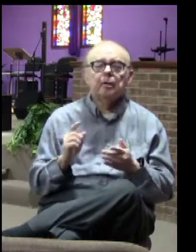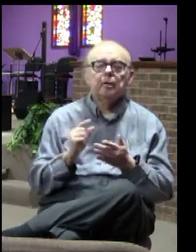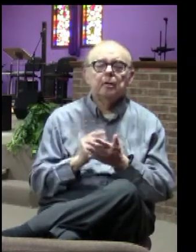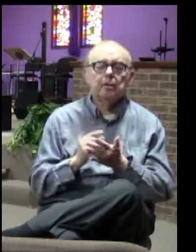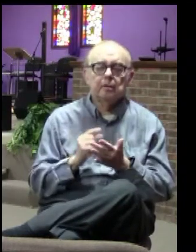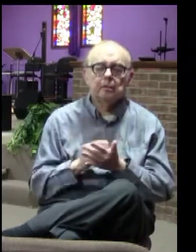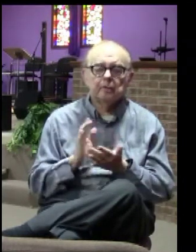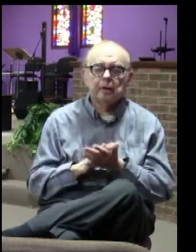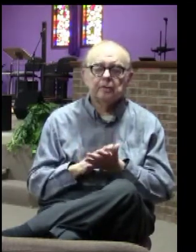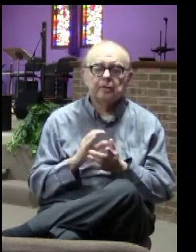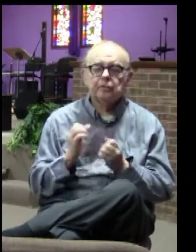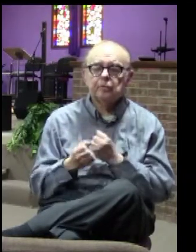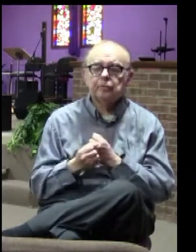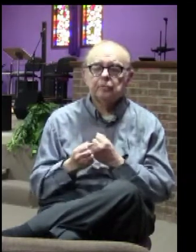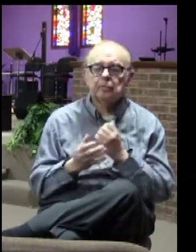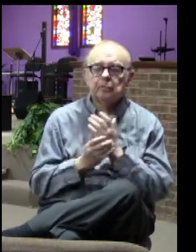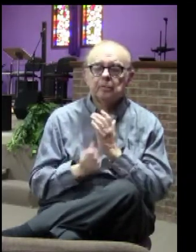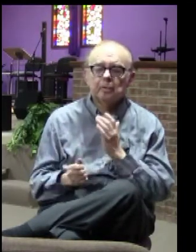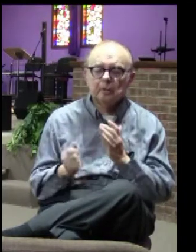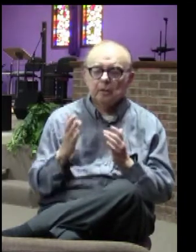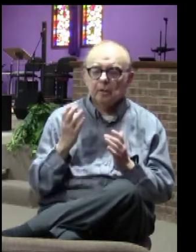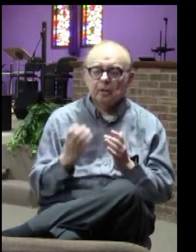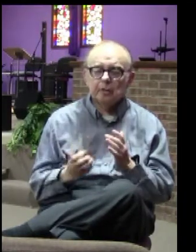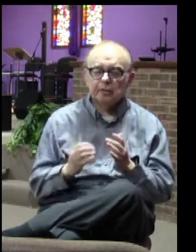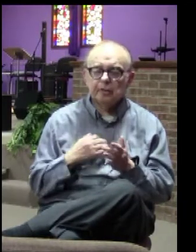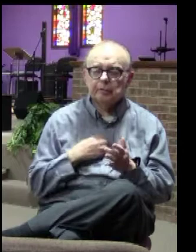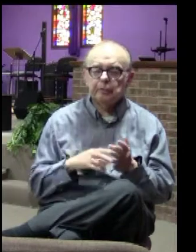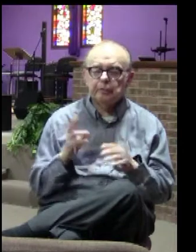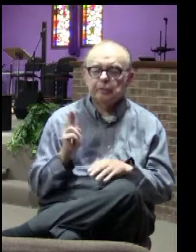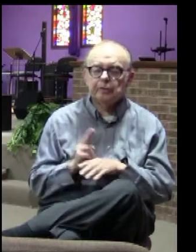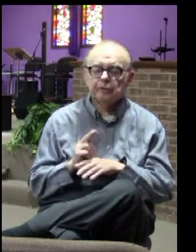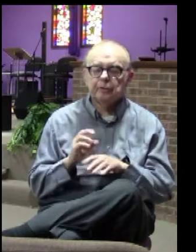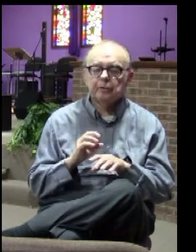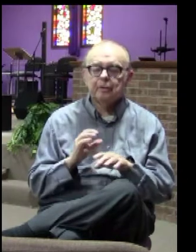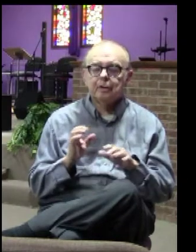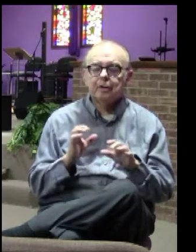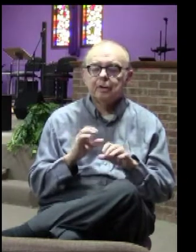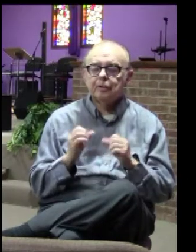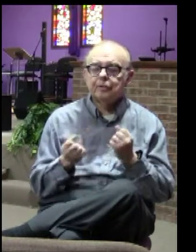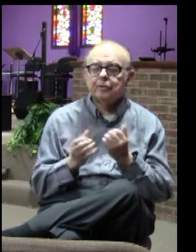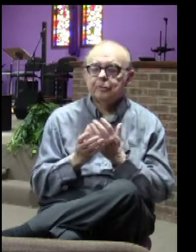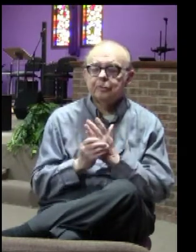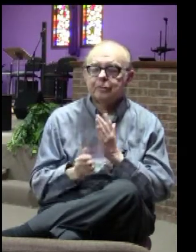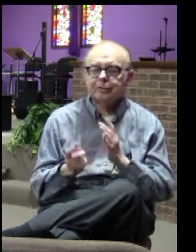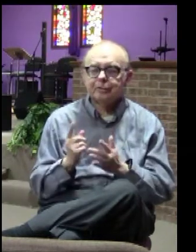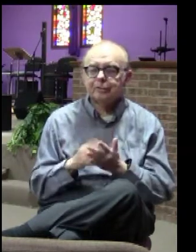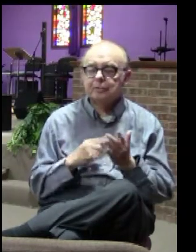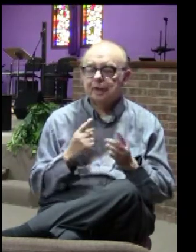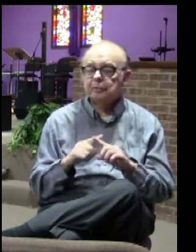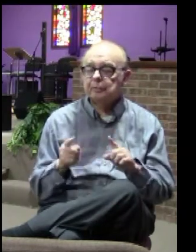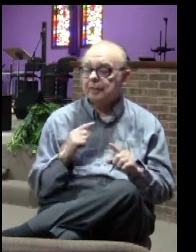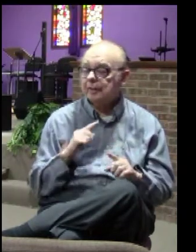some great social skills. I wish they would use them sometimes, but, you know, they don't.